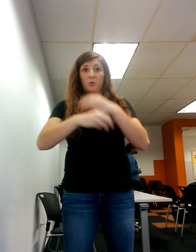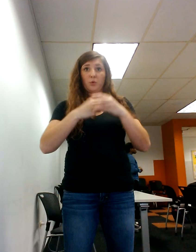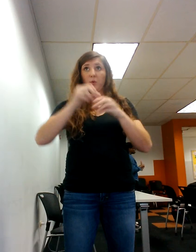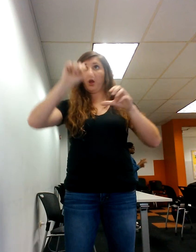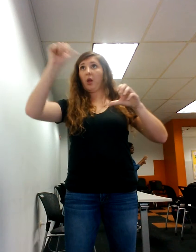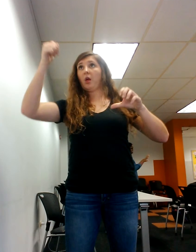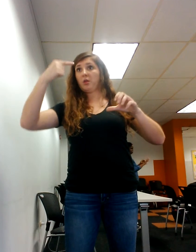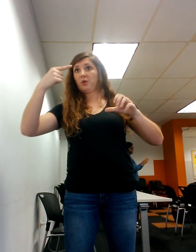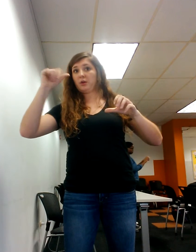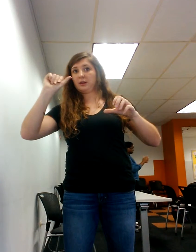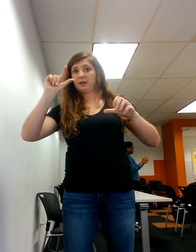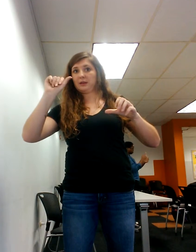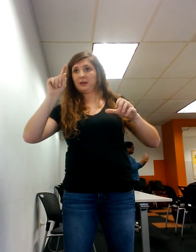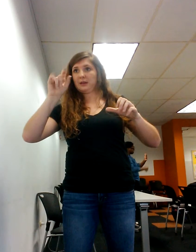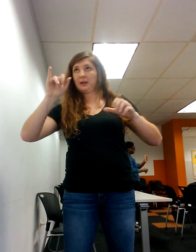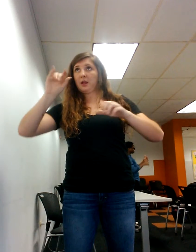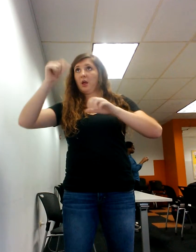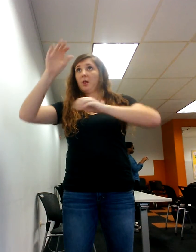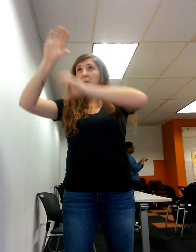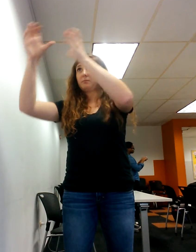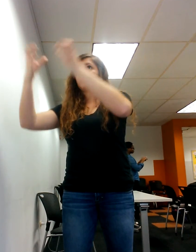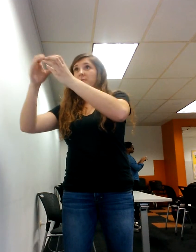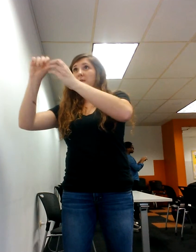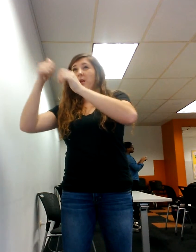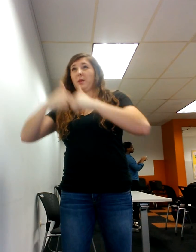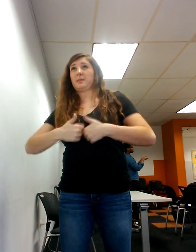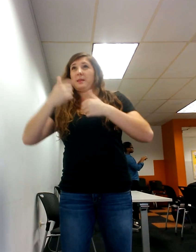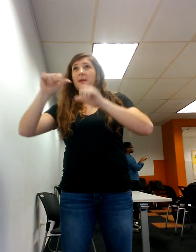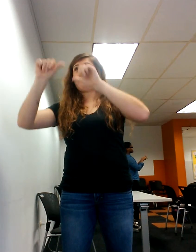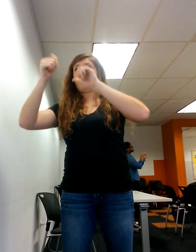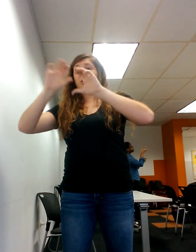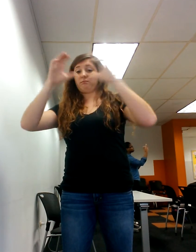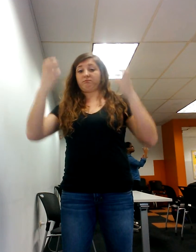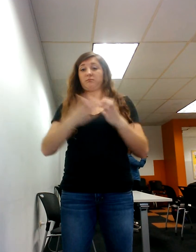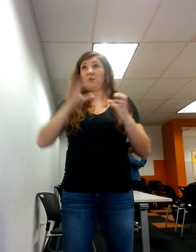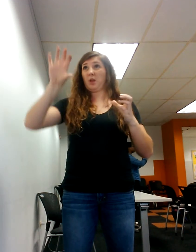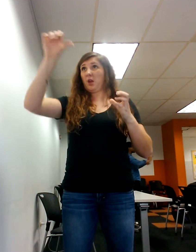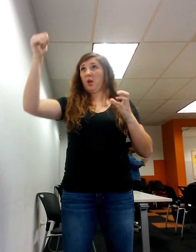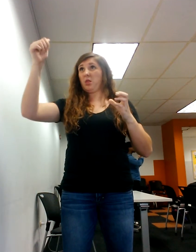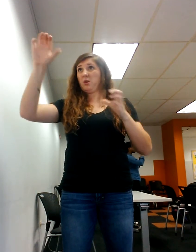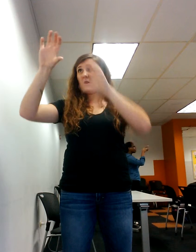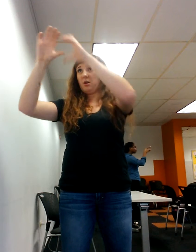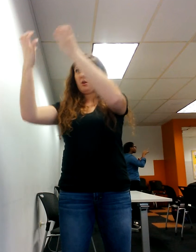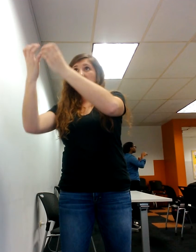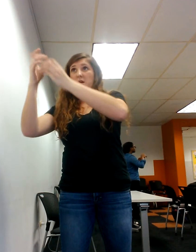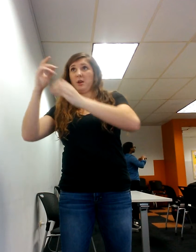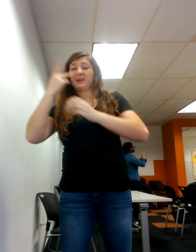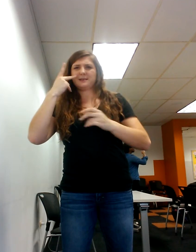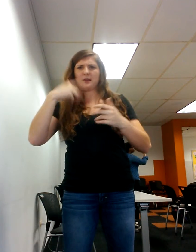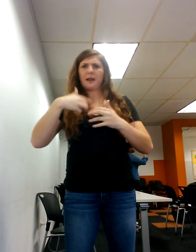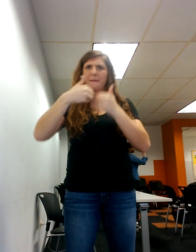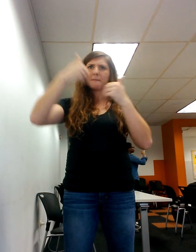galaxies. They might also talk about, is there life somewhere? So see how I'm separating it? So then you take